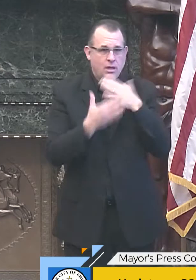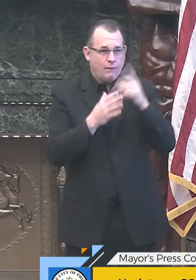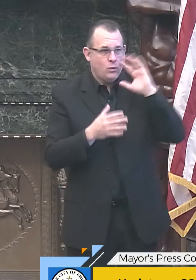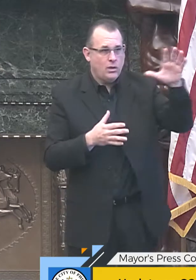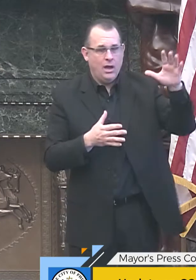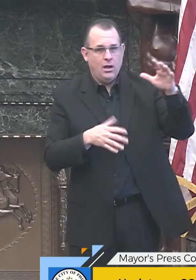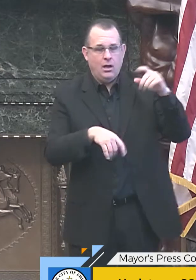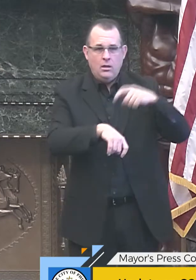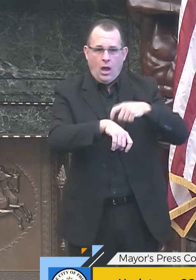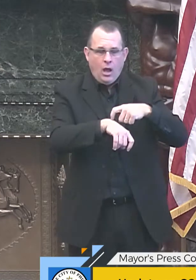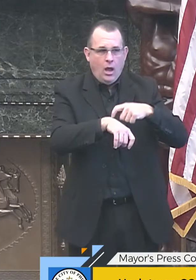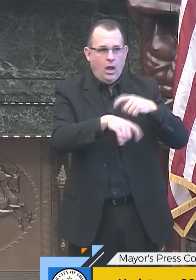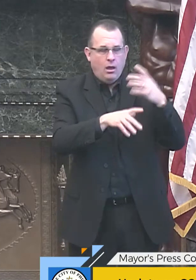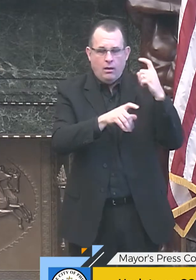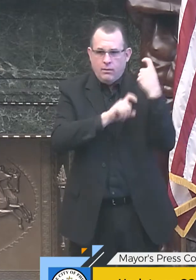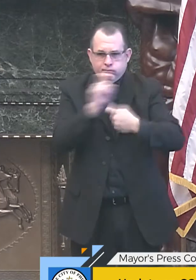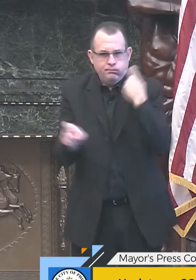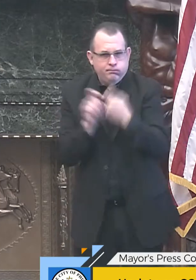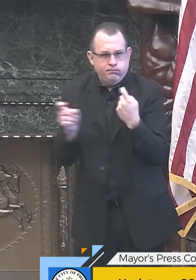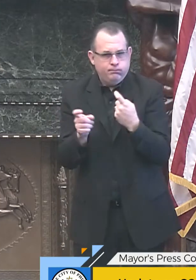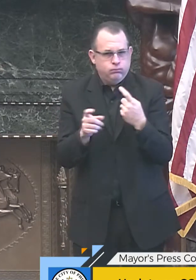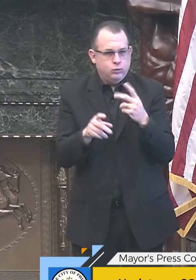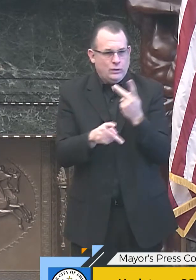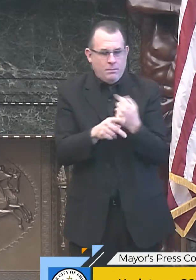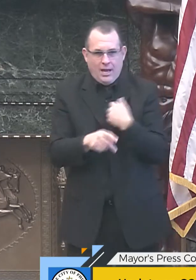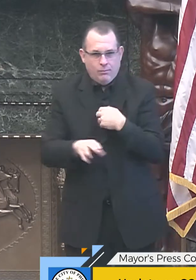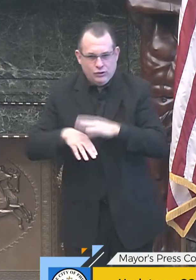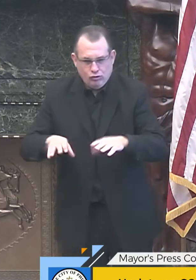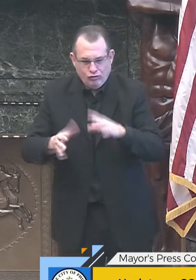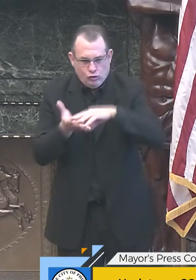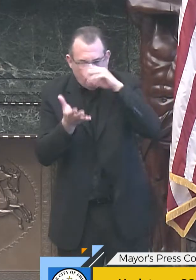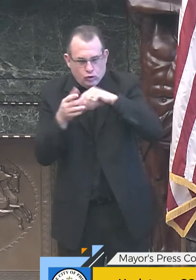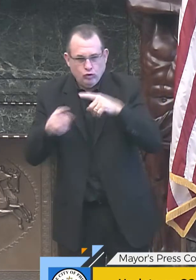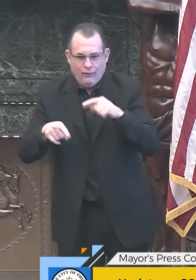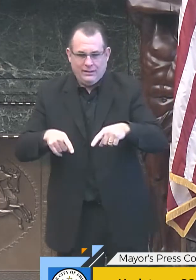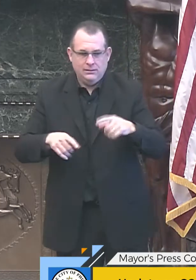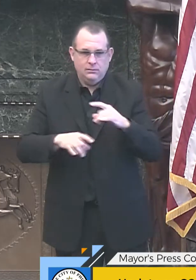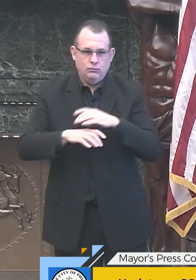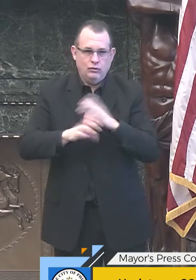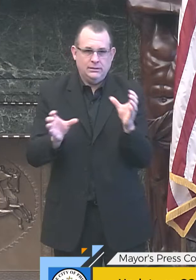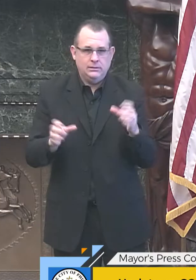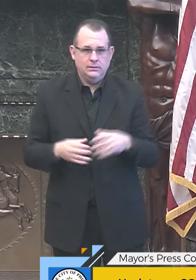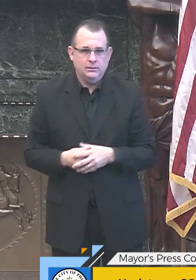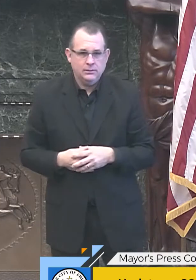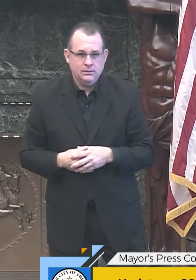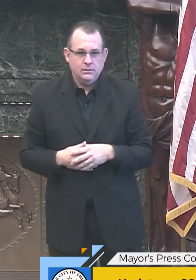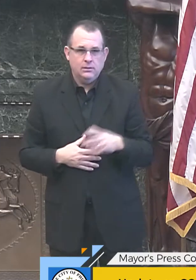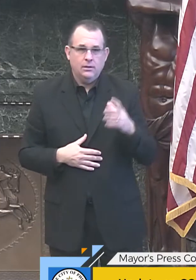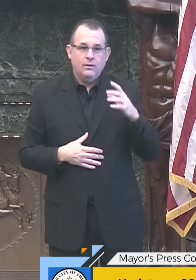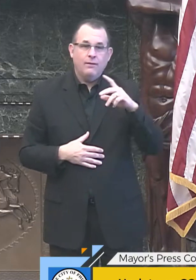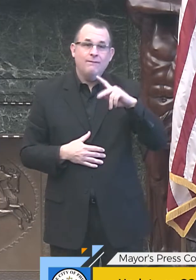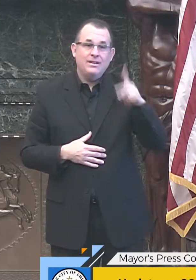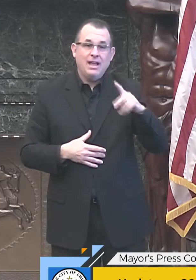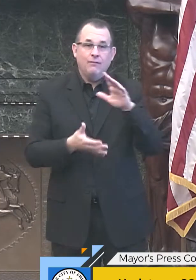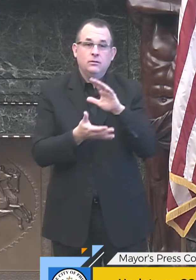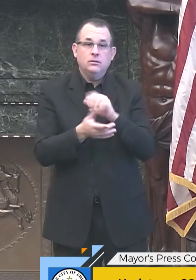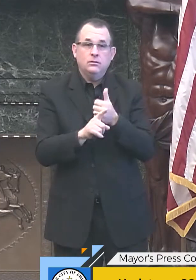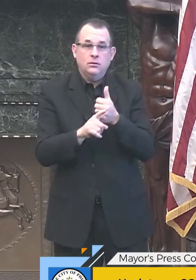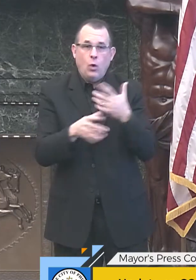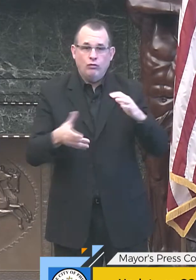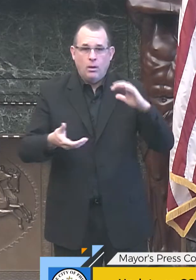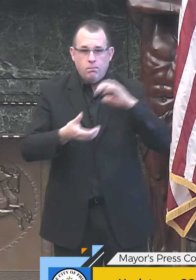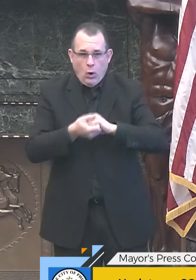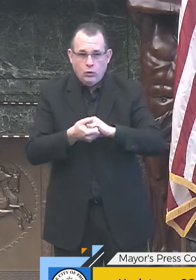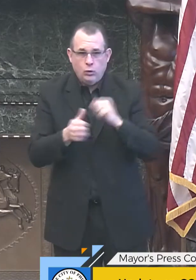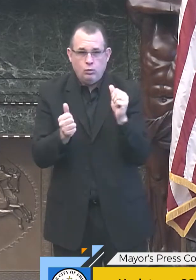keep our children learning during this difficult time. I also want to acknowledge the Philadelphia School Partnership, who created the Jumpstart